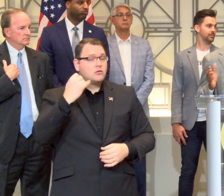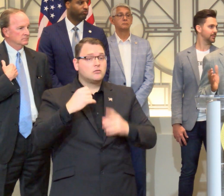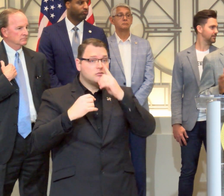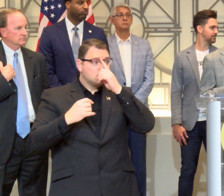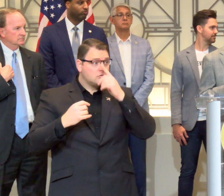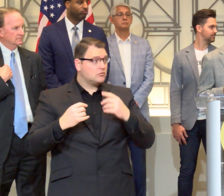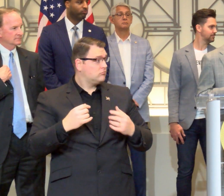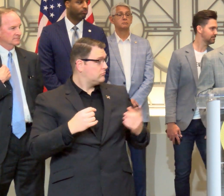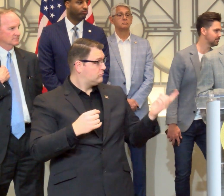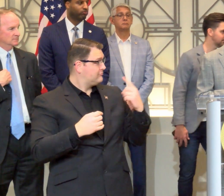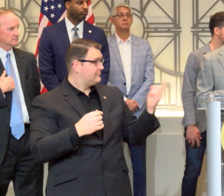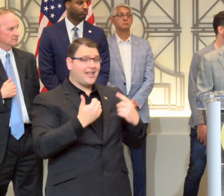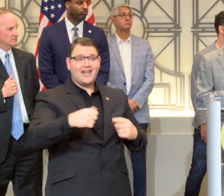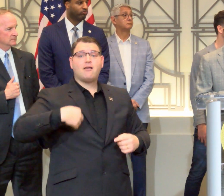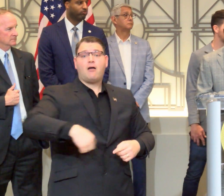us millennials,